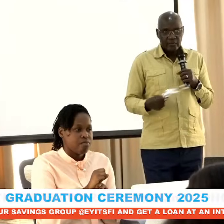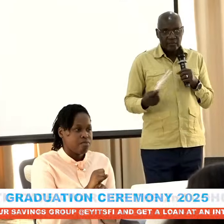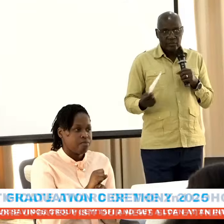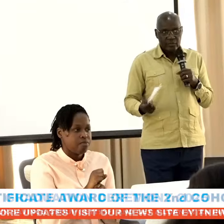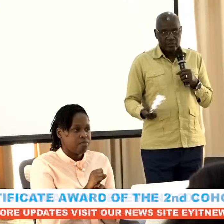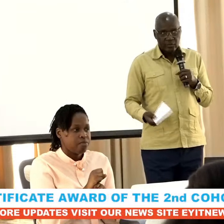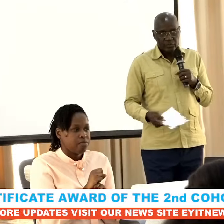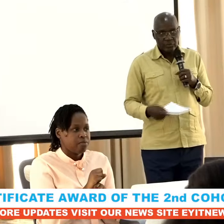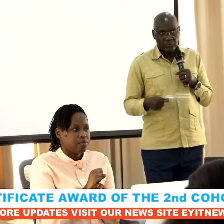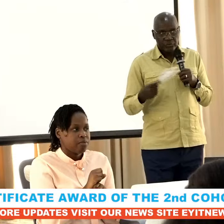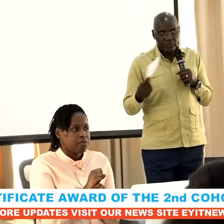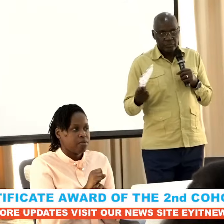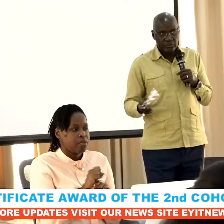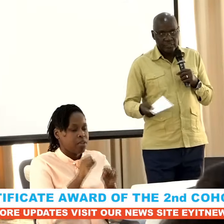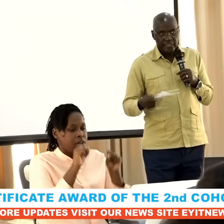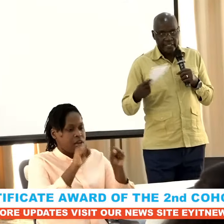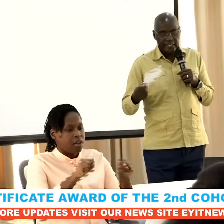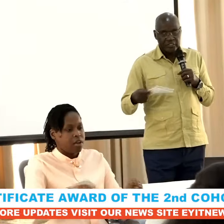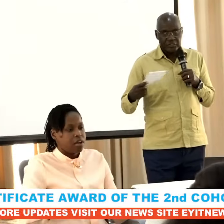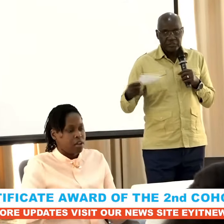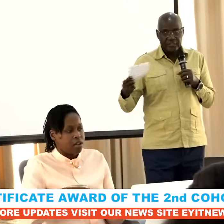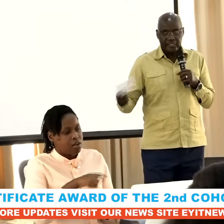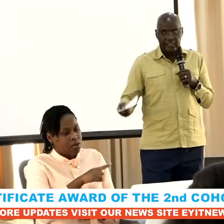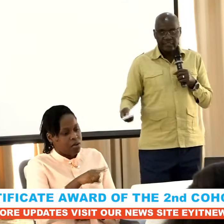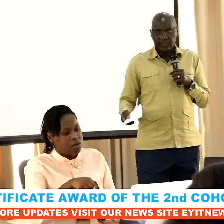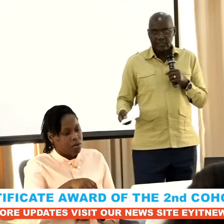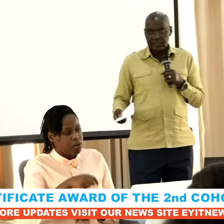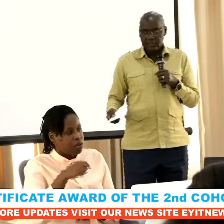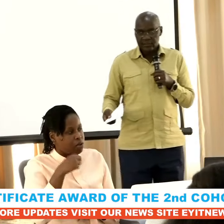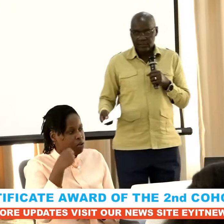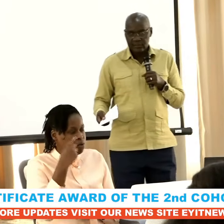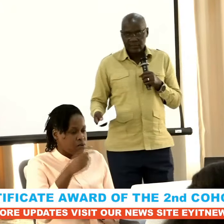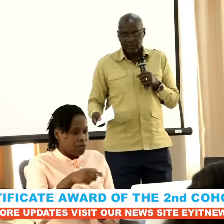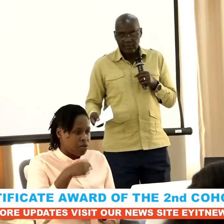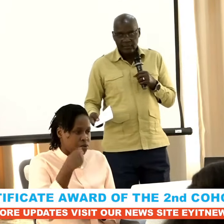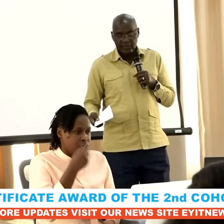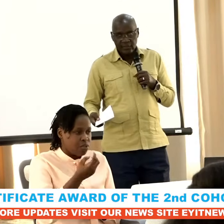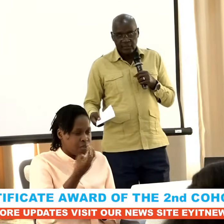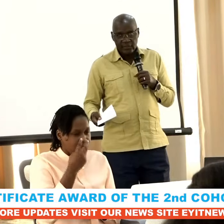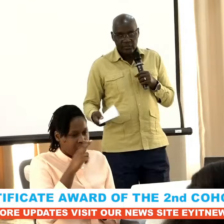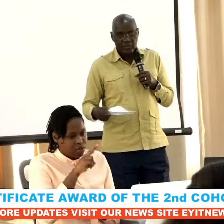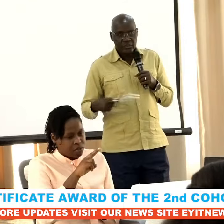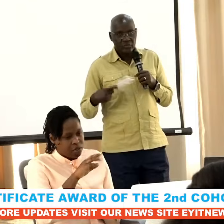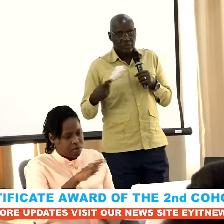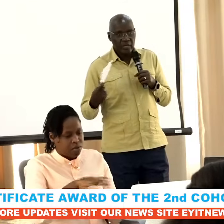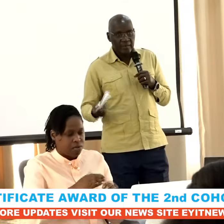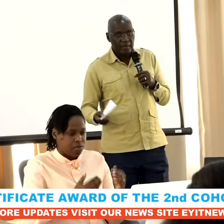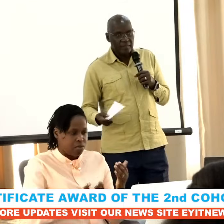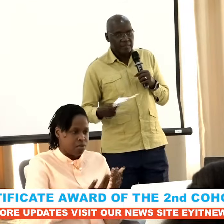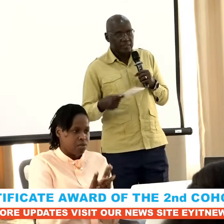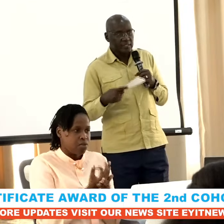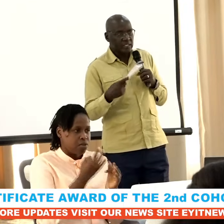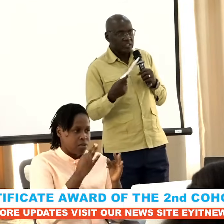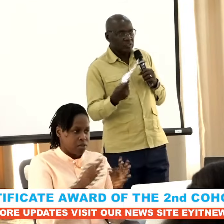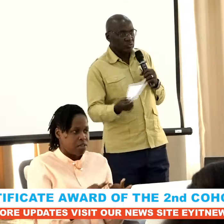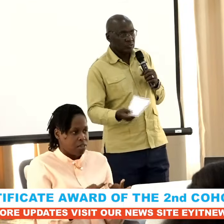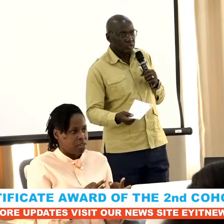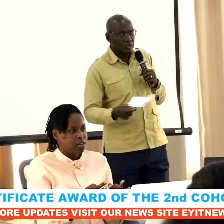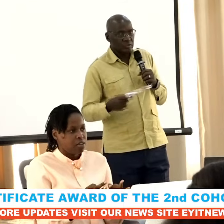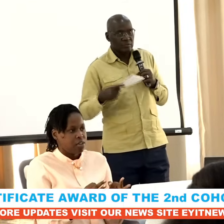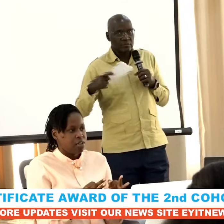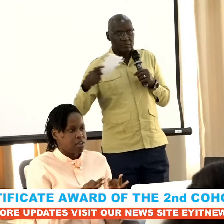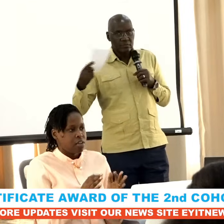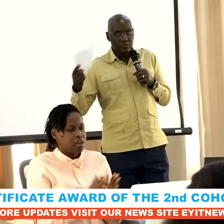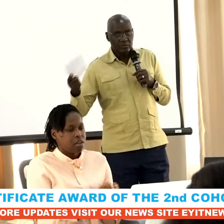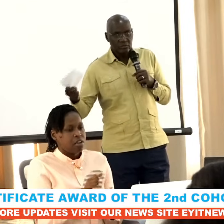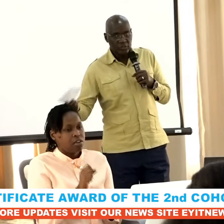Can we continue looking at new things so that you come up with a